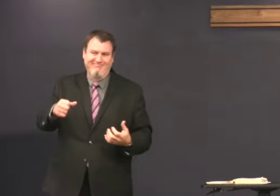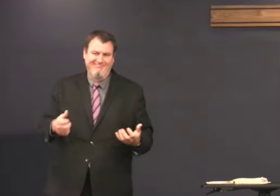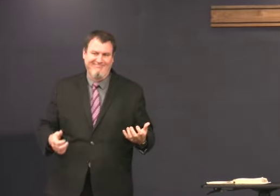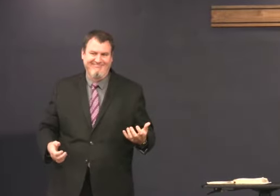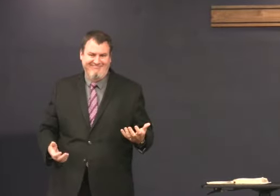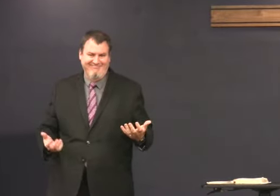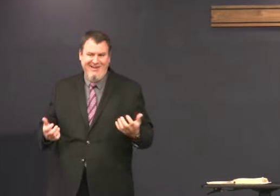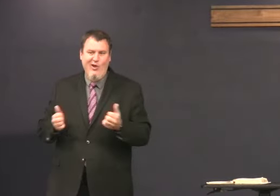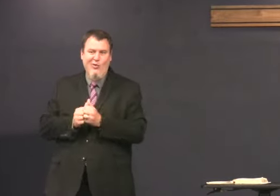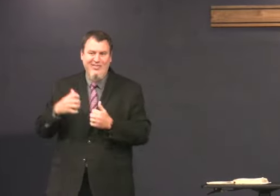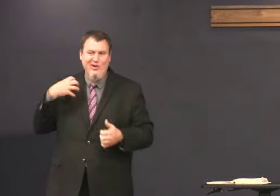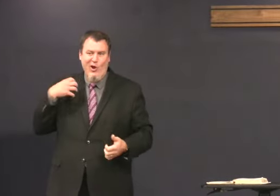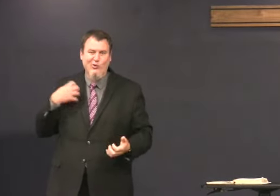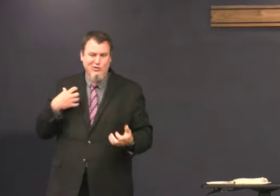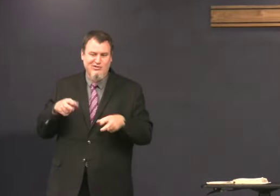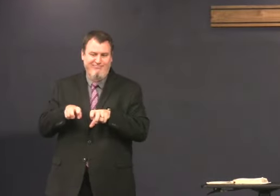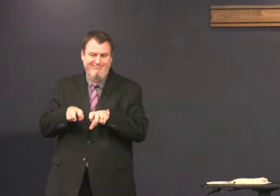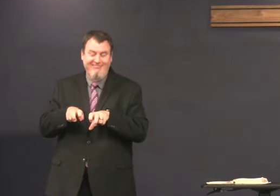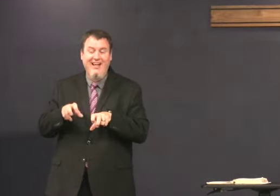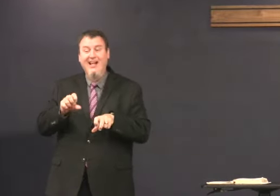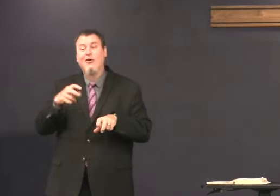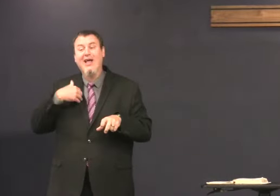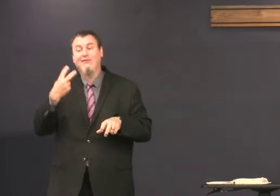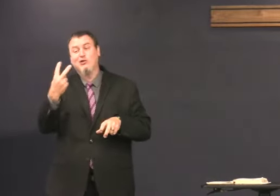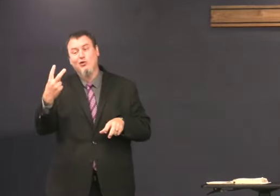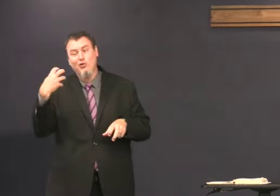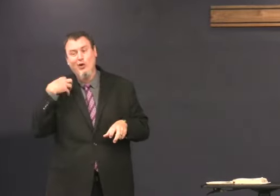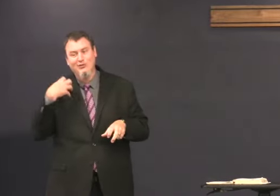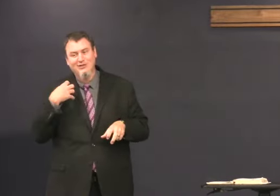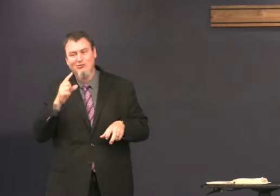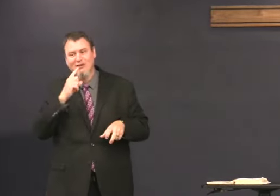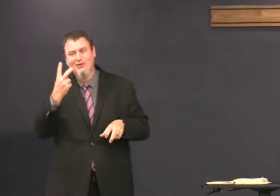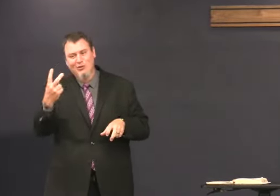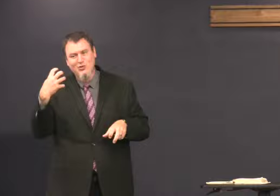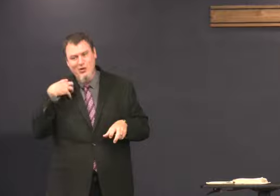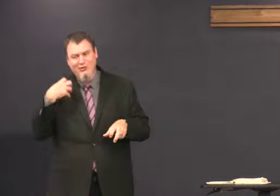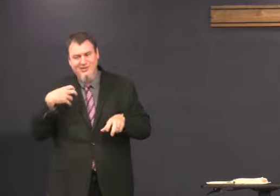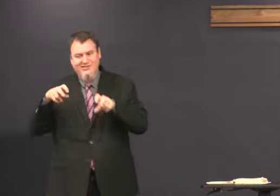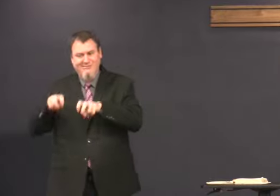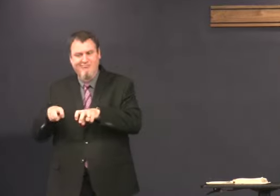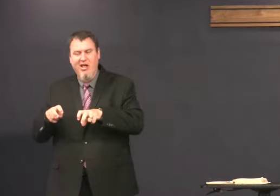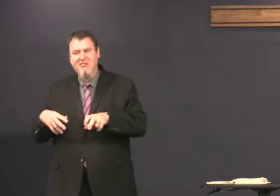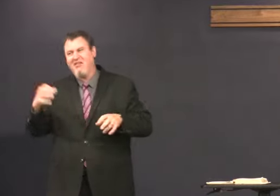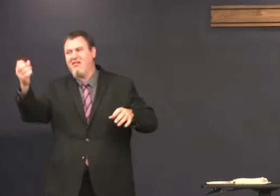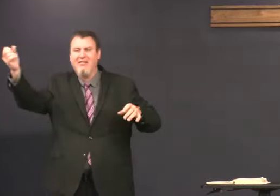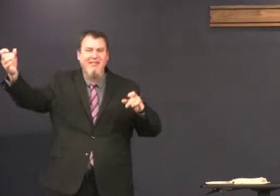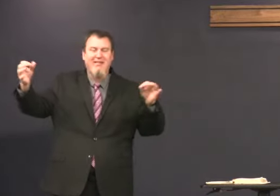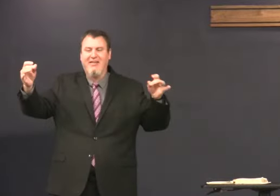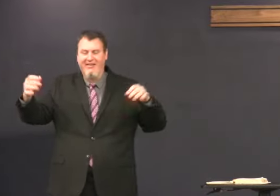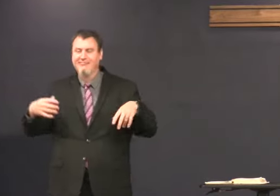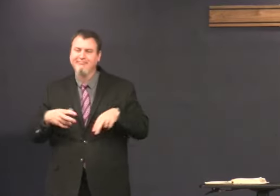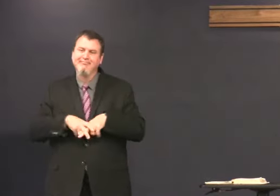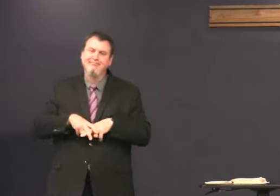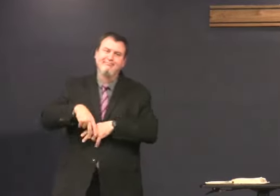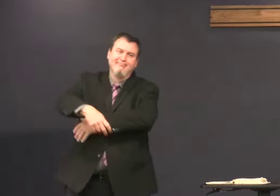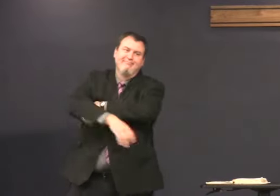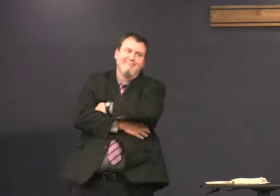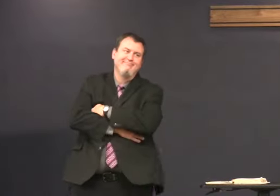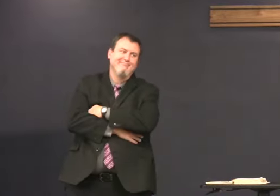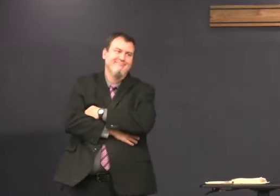Yep, and the coach. With the coach. There were really 2 coaches. Yep. Just